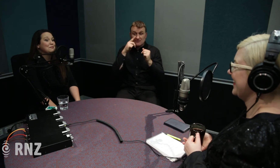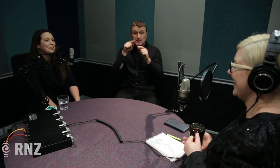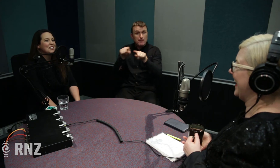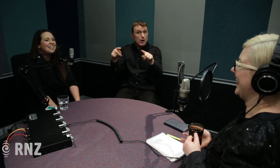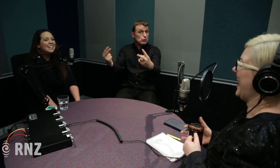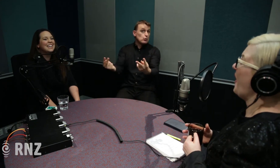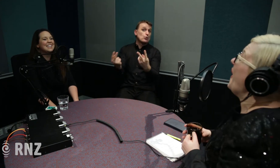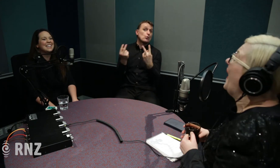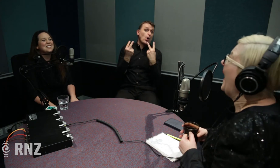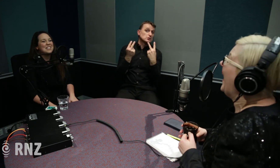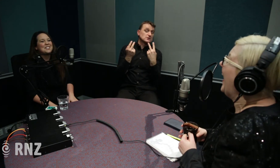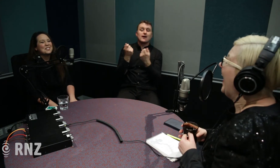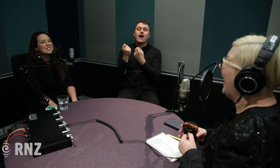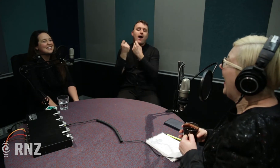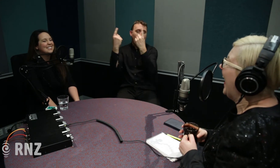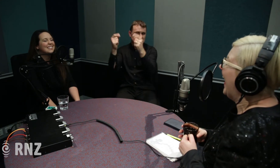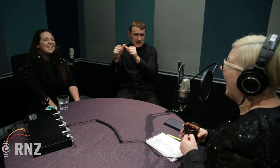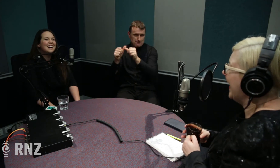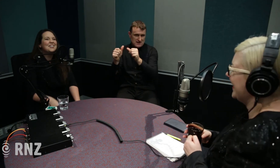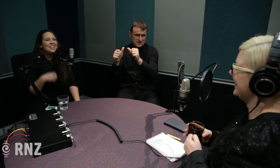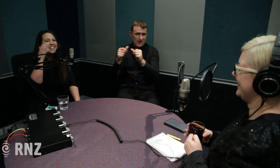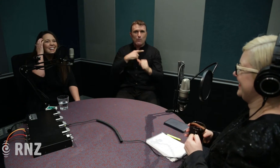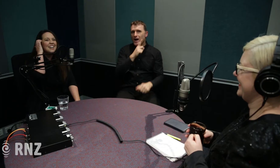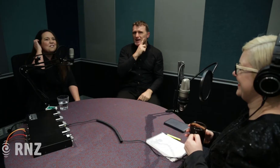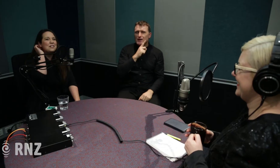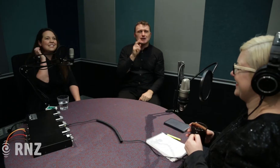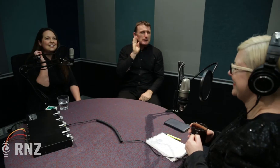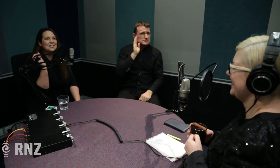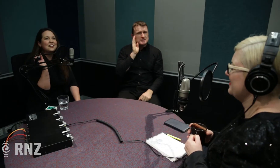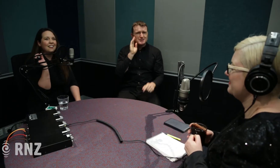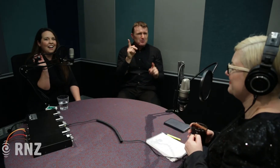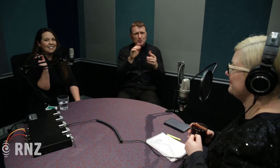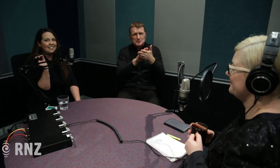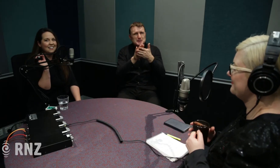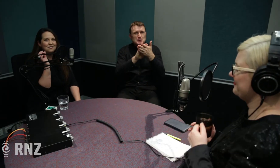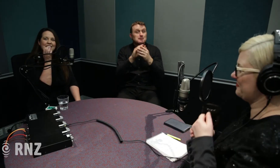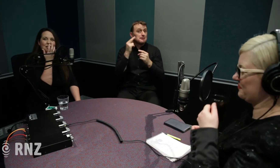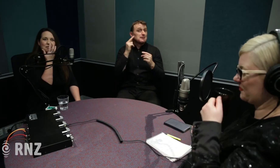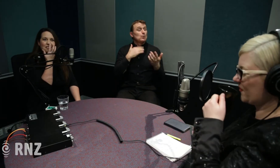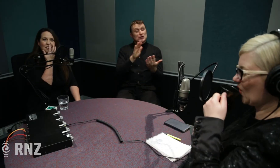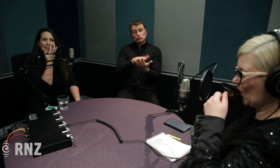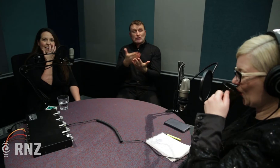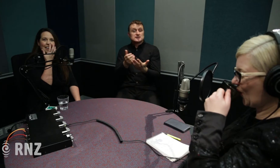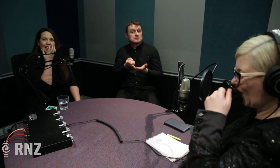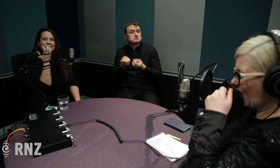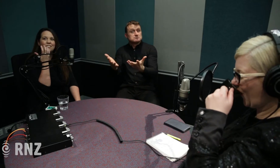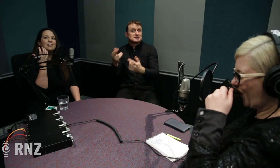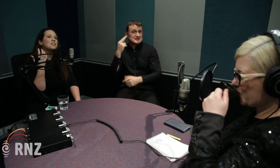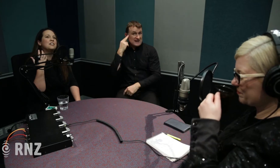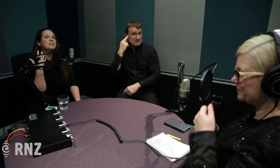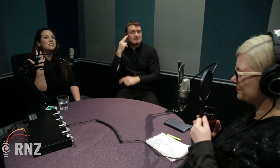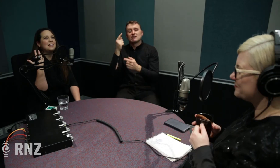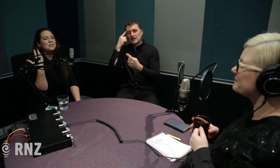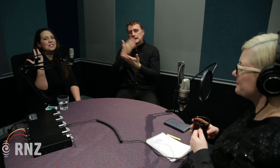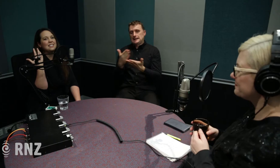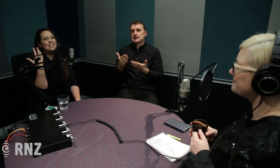of it than what the rest of the audience did. West Side Story I like in terms of the fact that it's got a lot